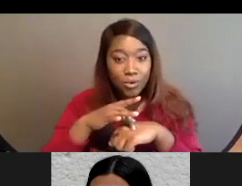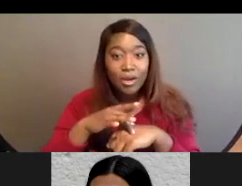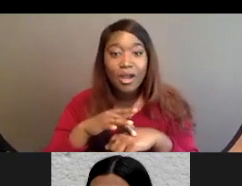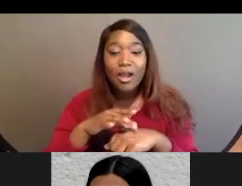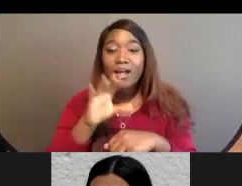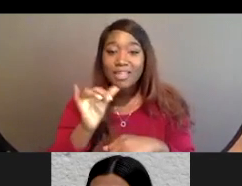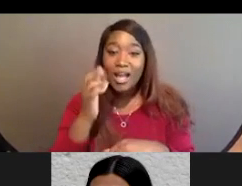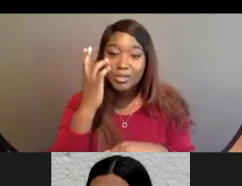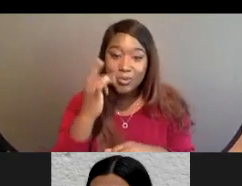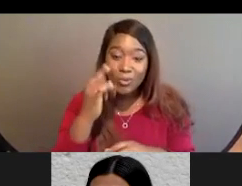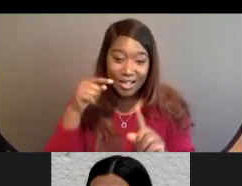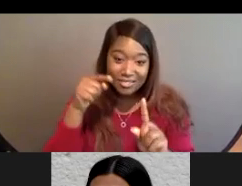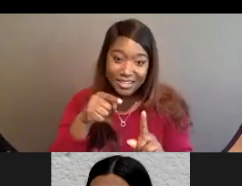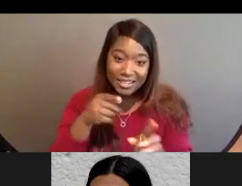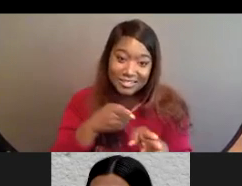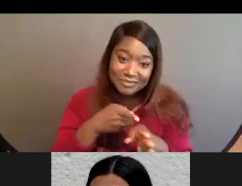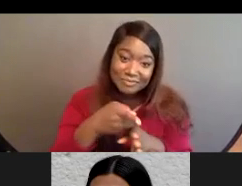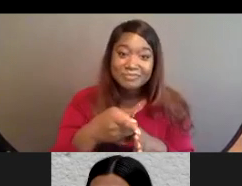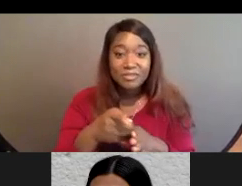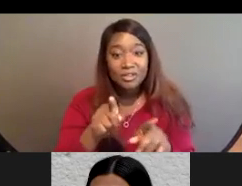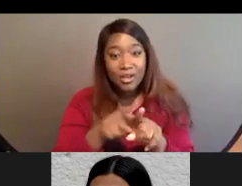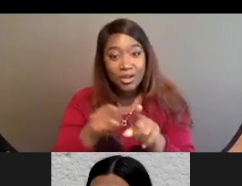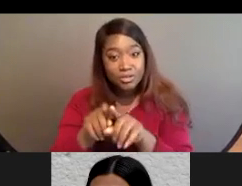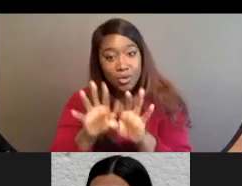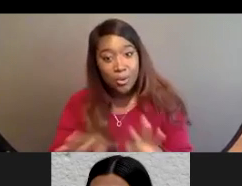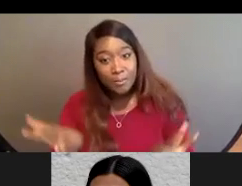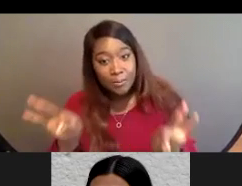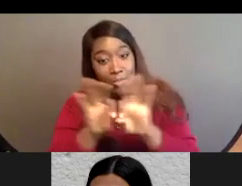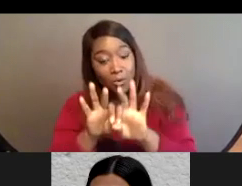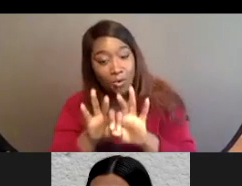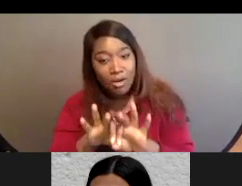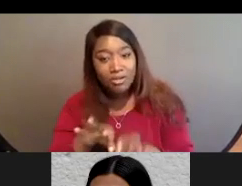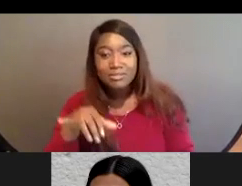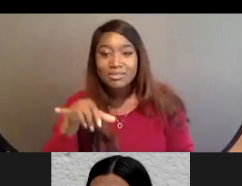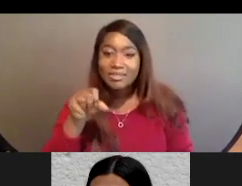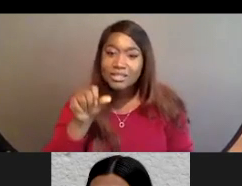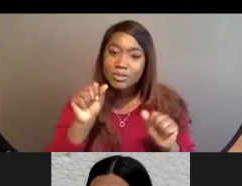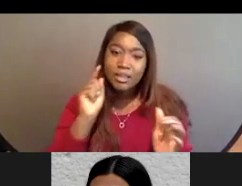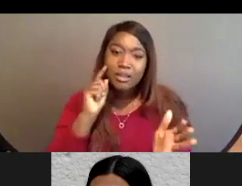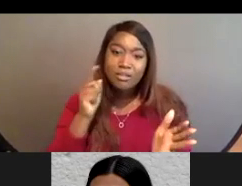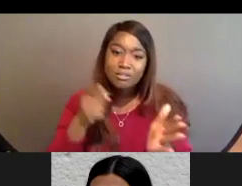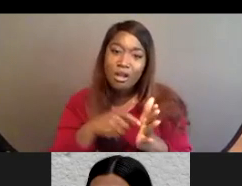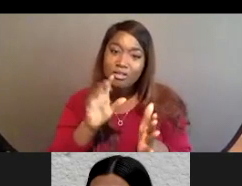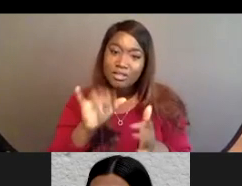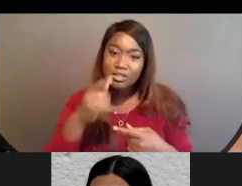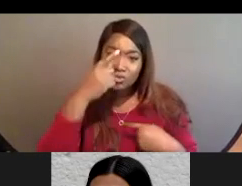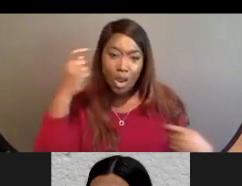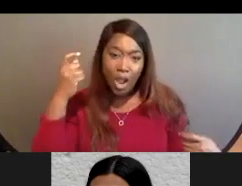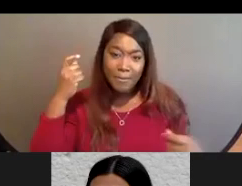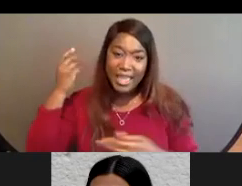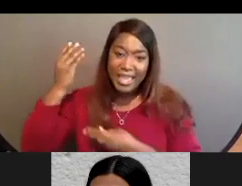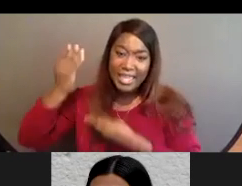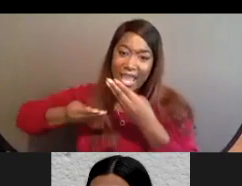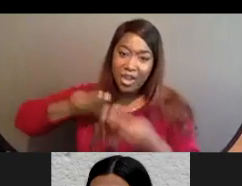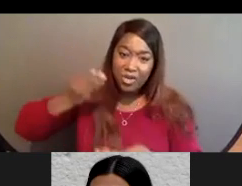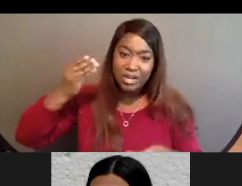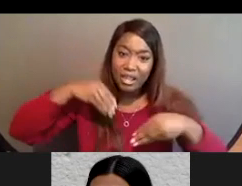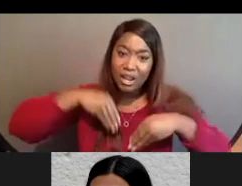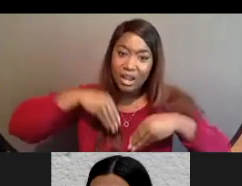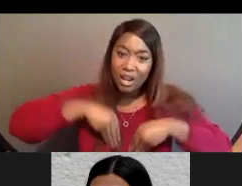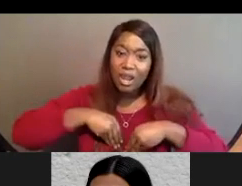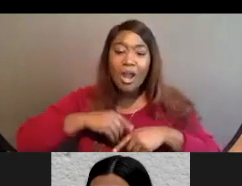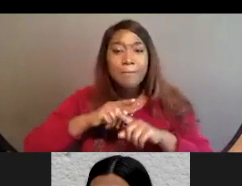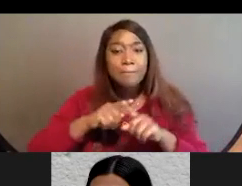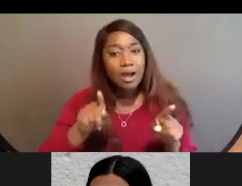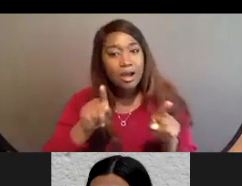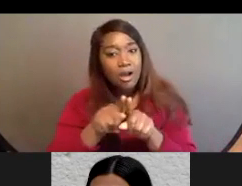important, right? We can acknowledge the trauma and what it is that we've inherited, but we can also acknowledge the